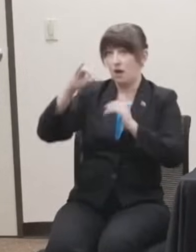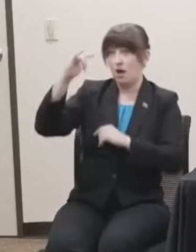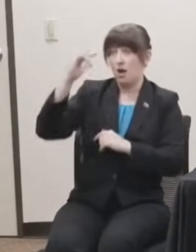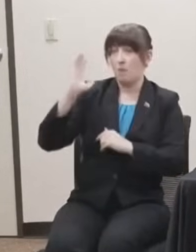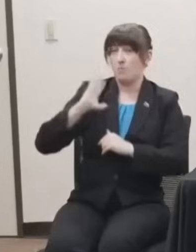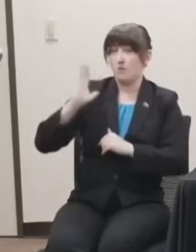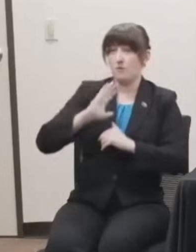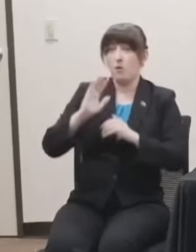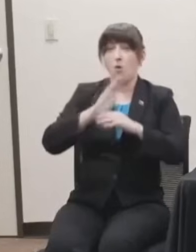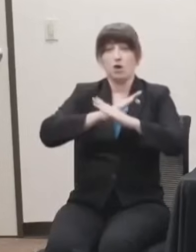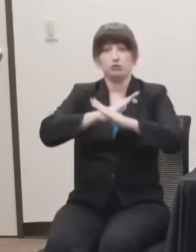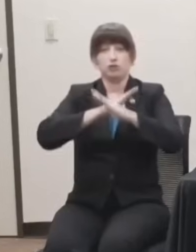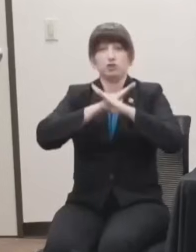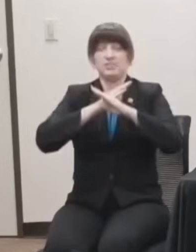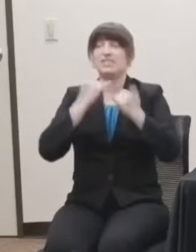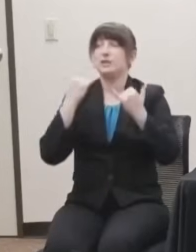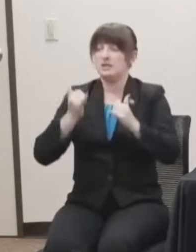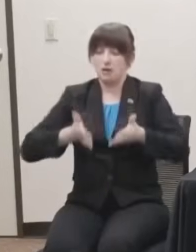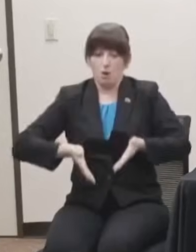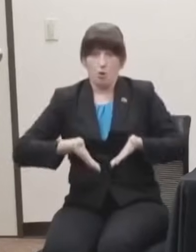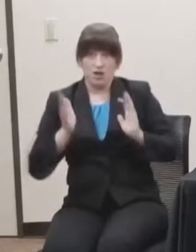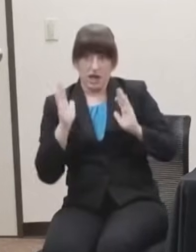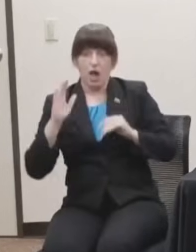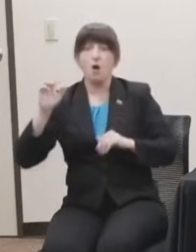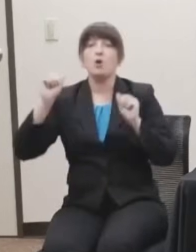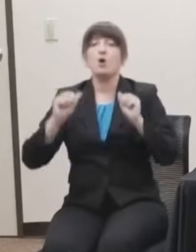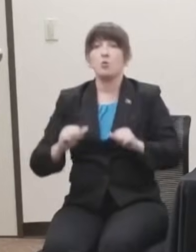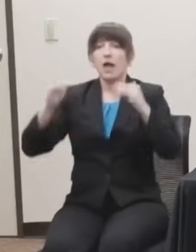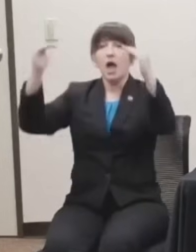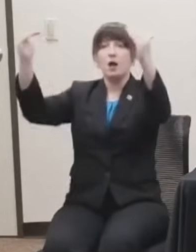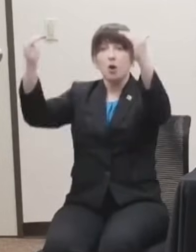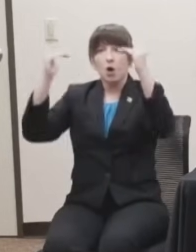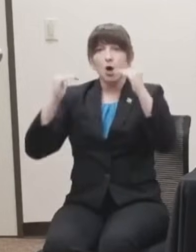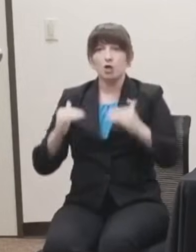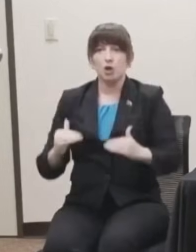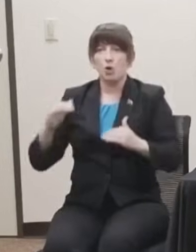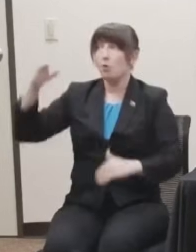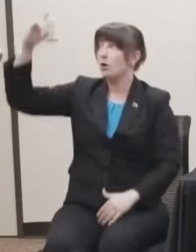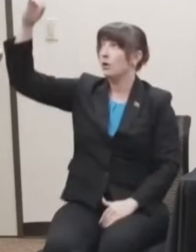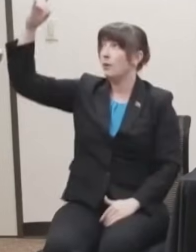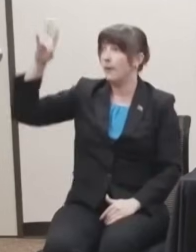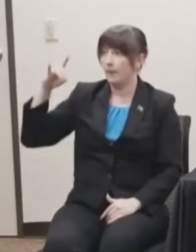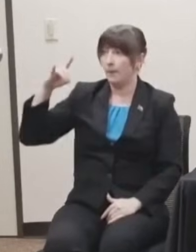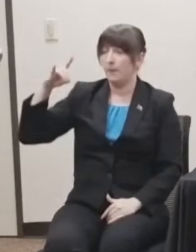to safely transit across Texas and operate in the Kerr County area.